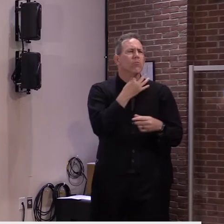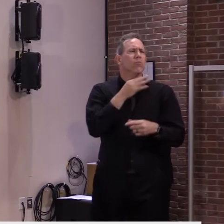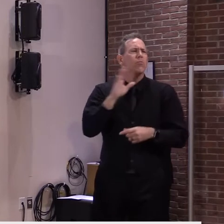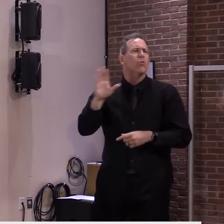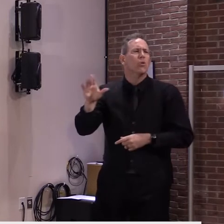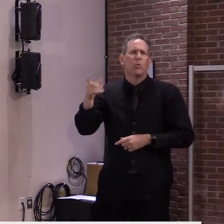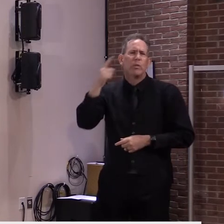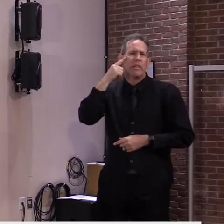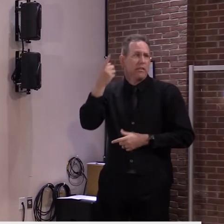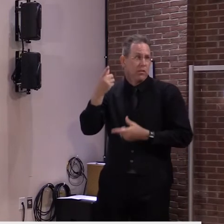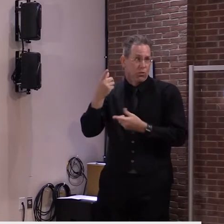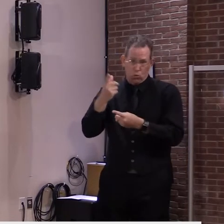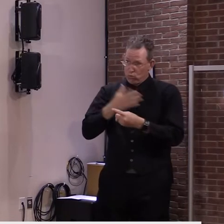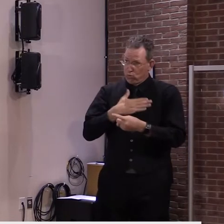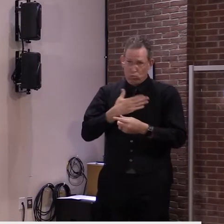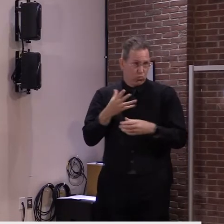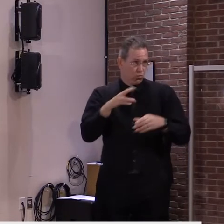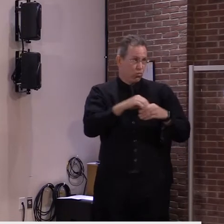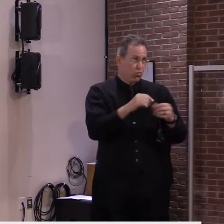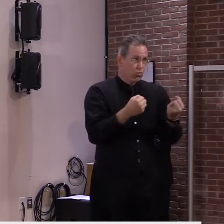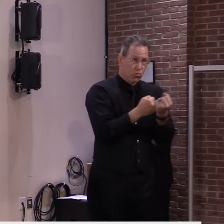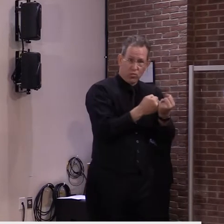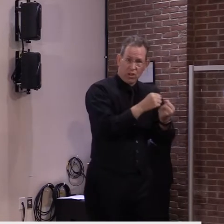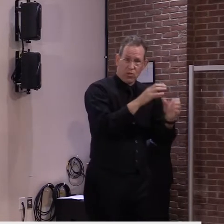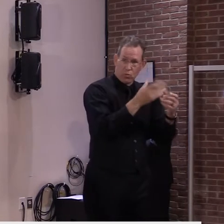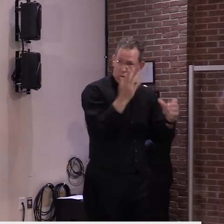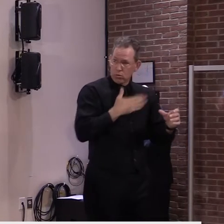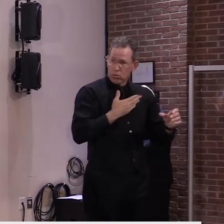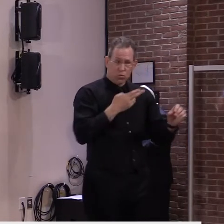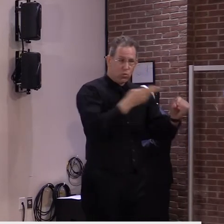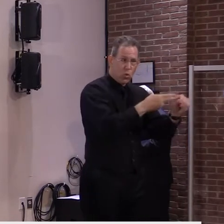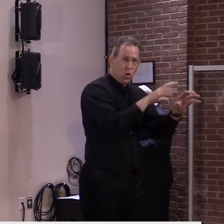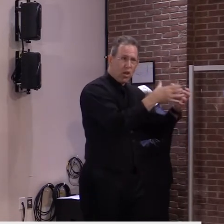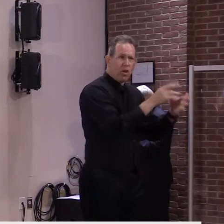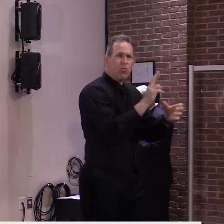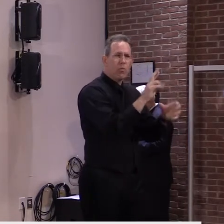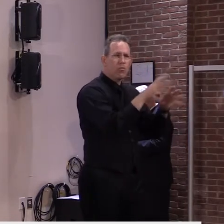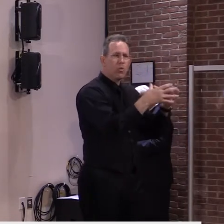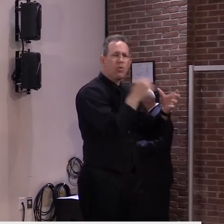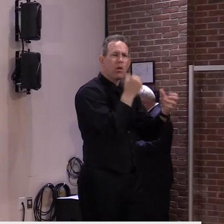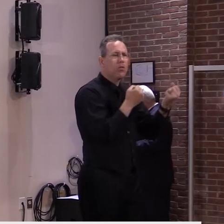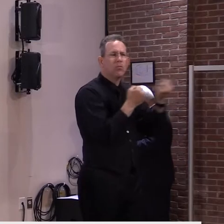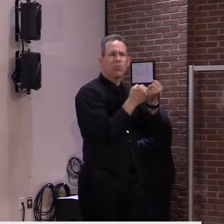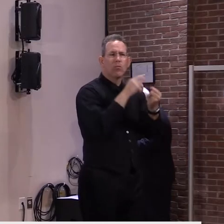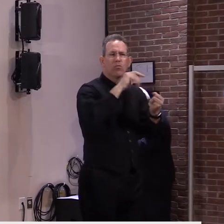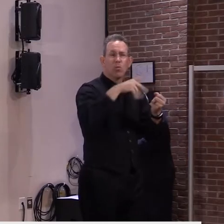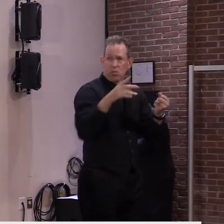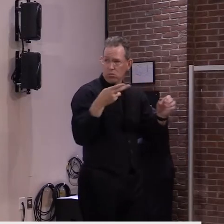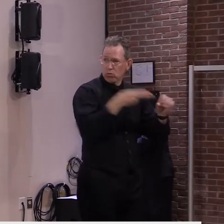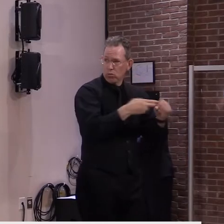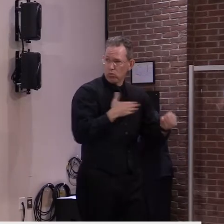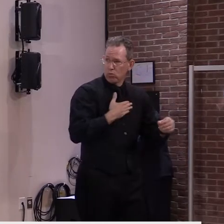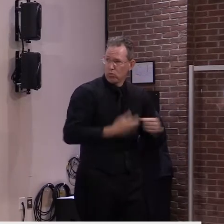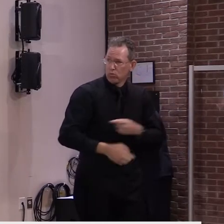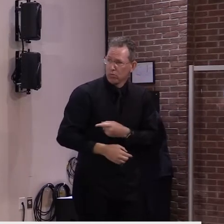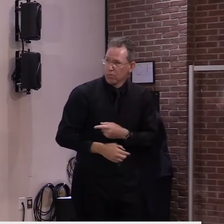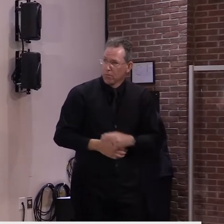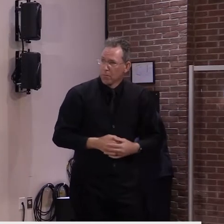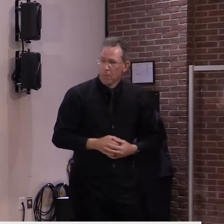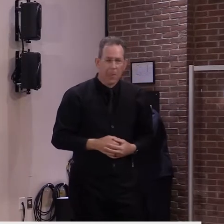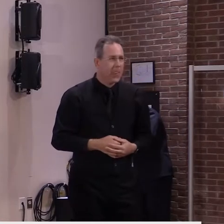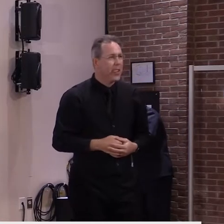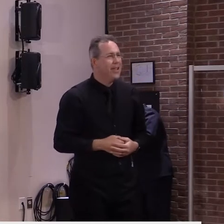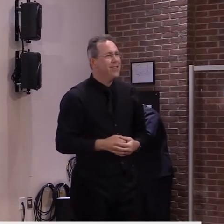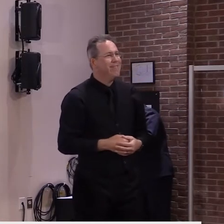you be interested in it? Do you think it's a good idea? Well, I would much rather see the those who